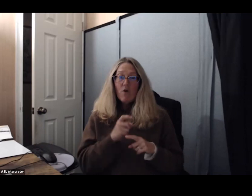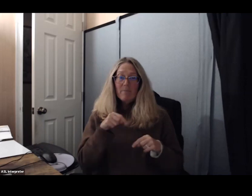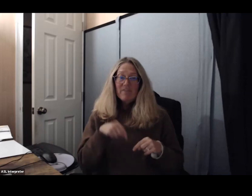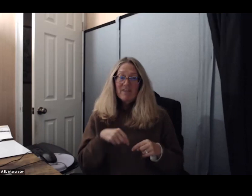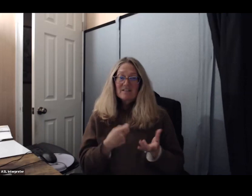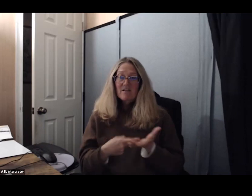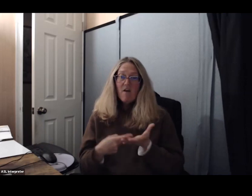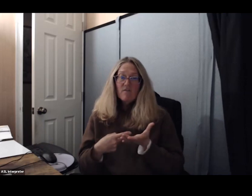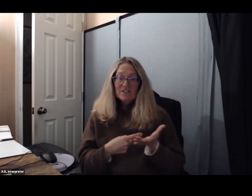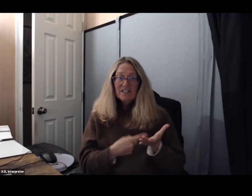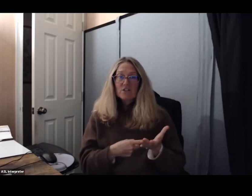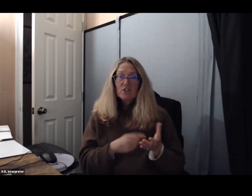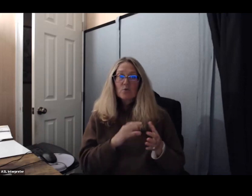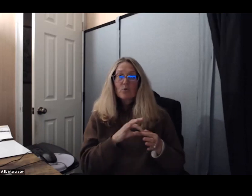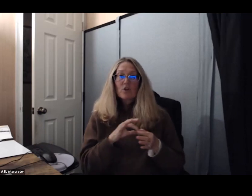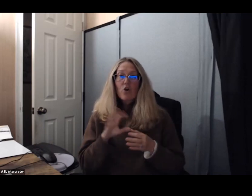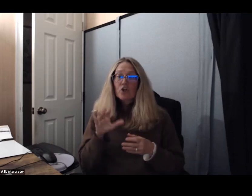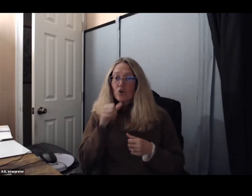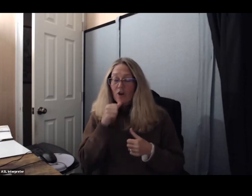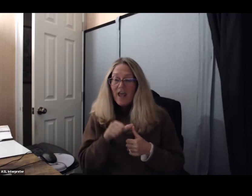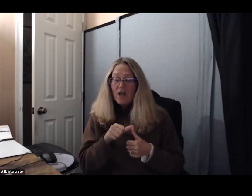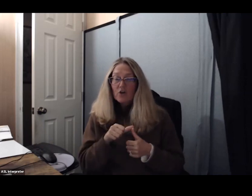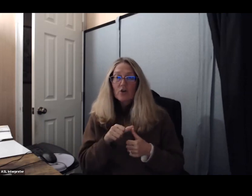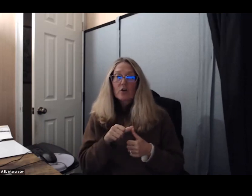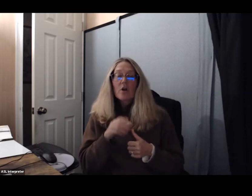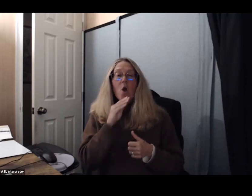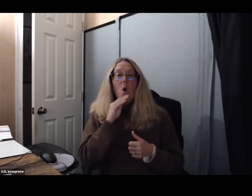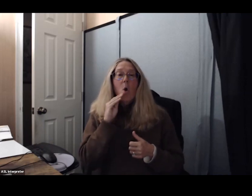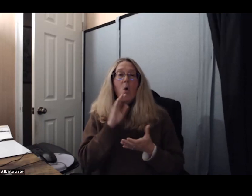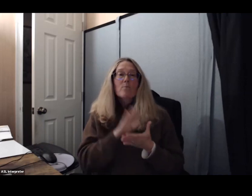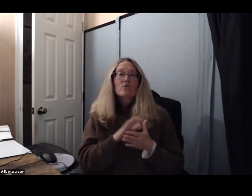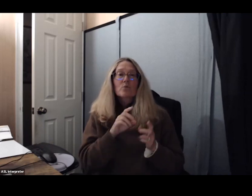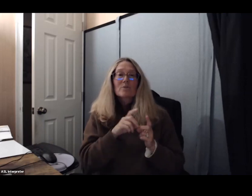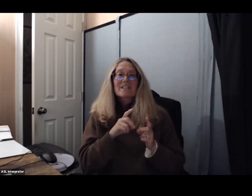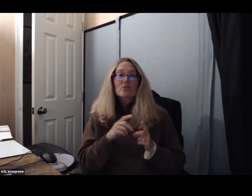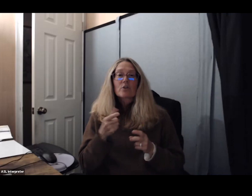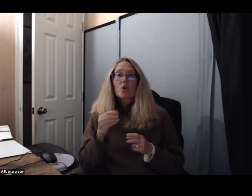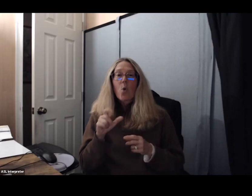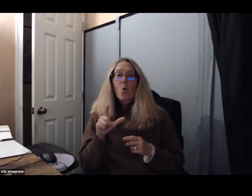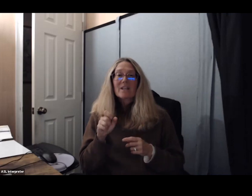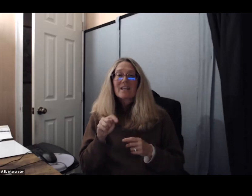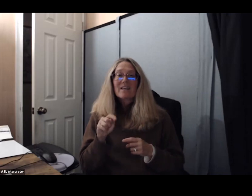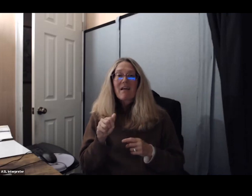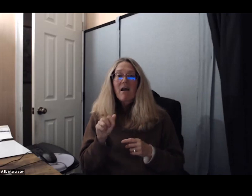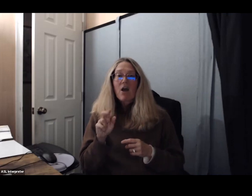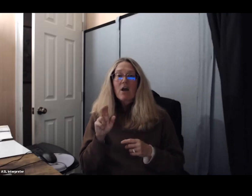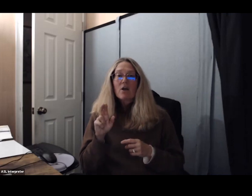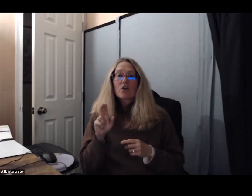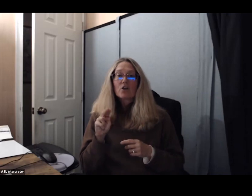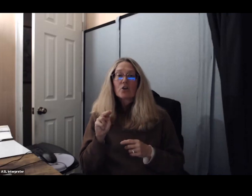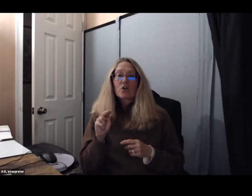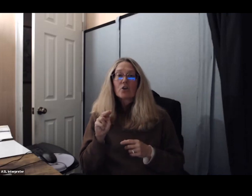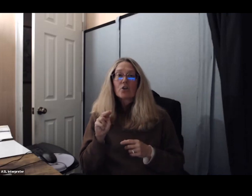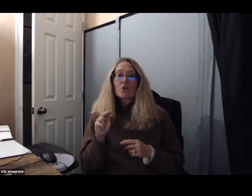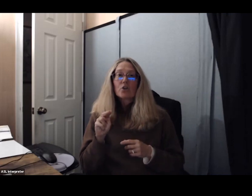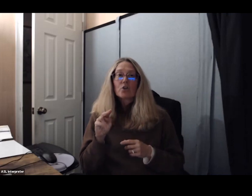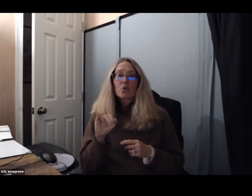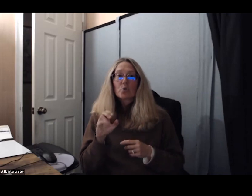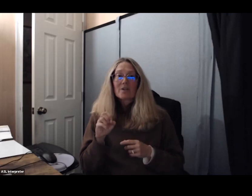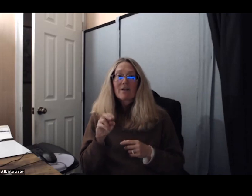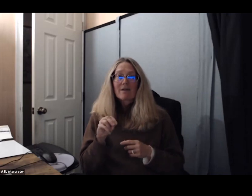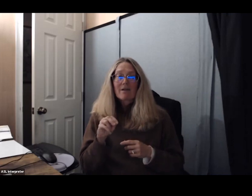regarding your letter, along with Hope School District and Goleta Union, is